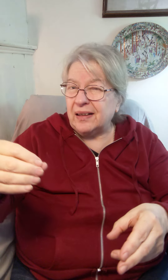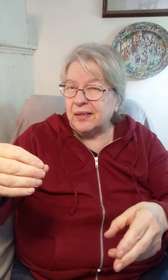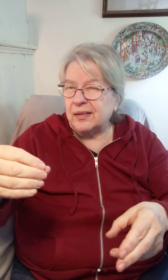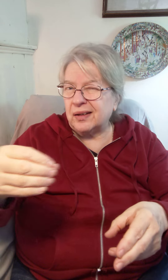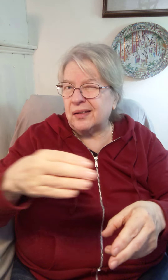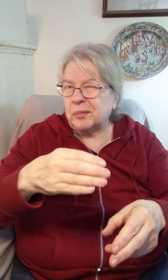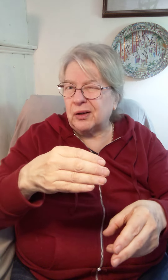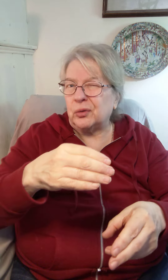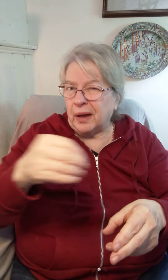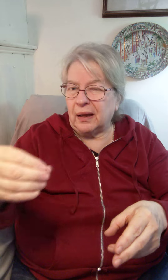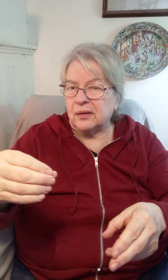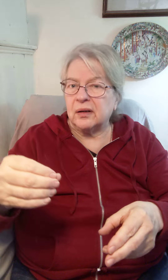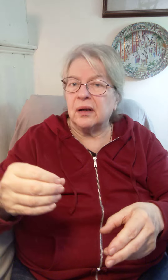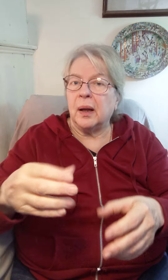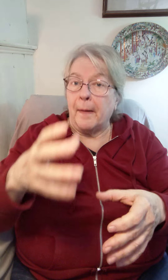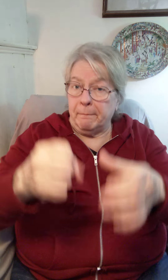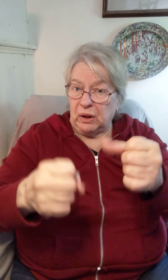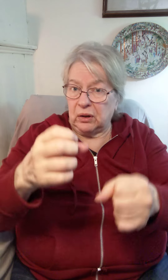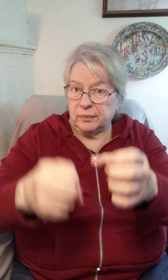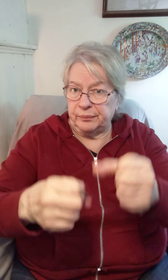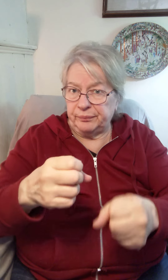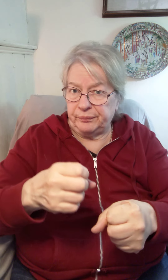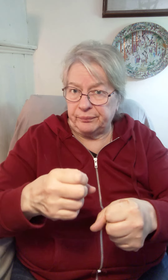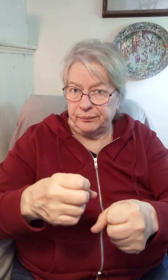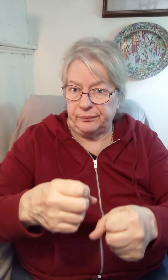And in this case, I'm going to do and milk.